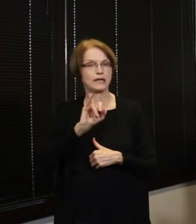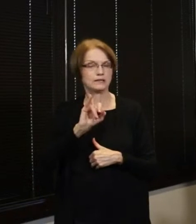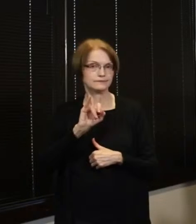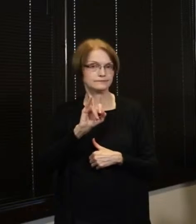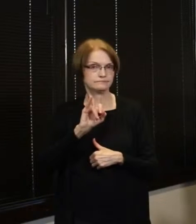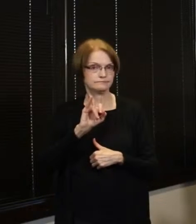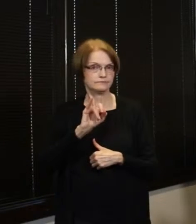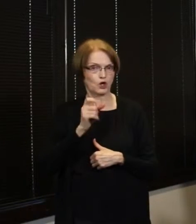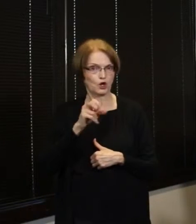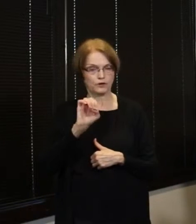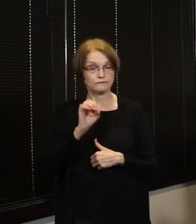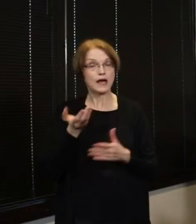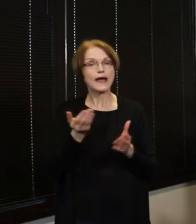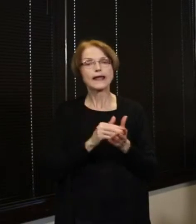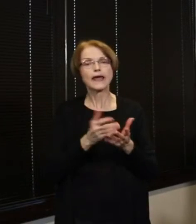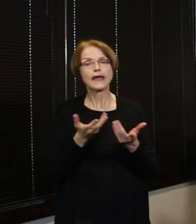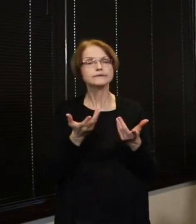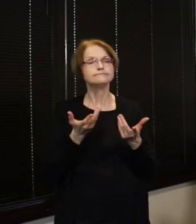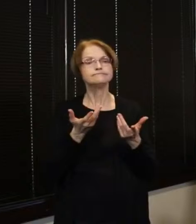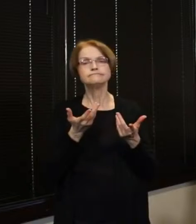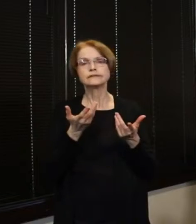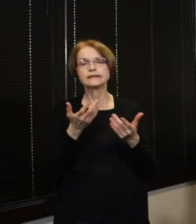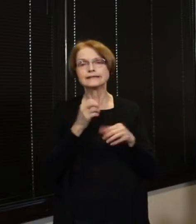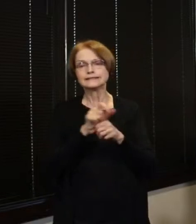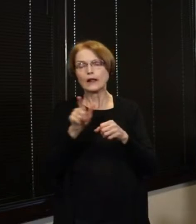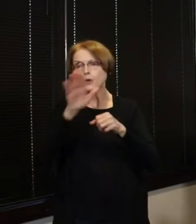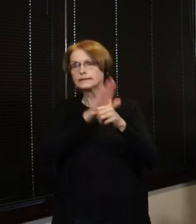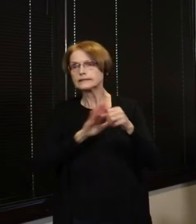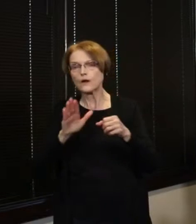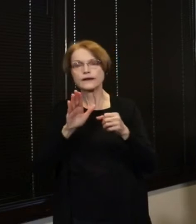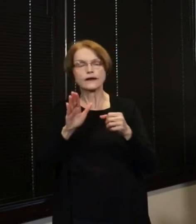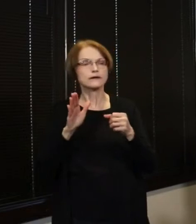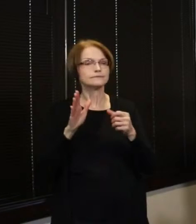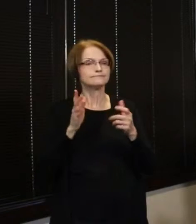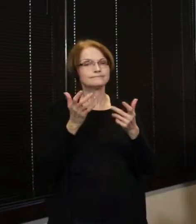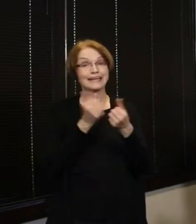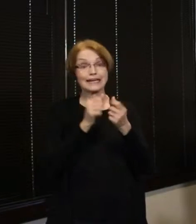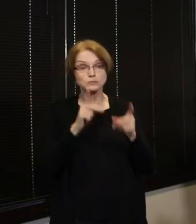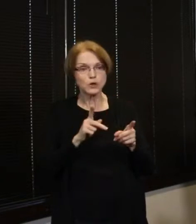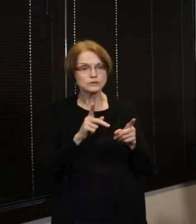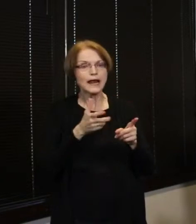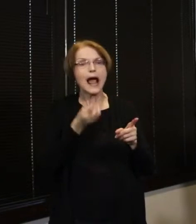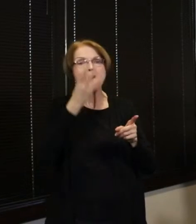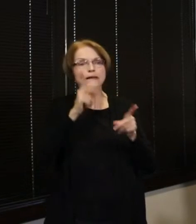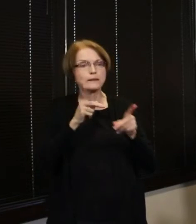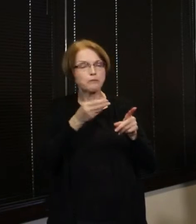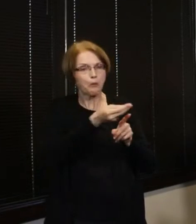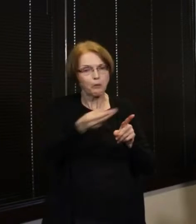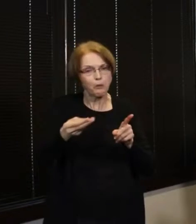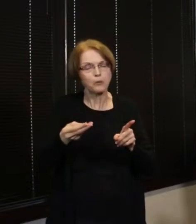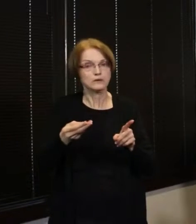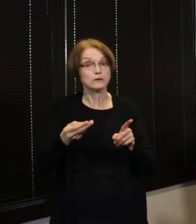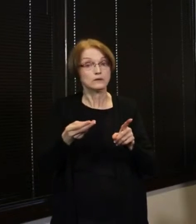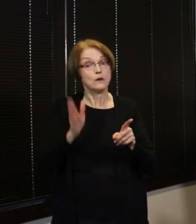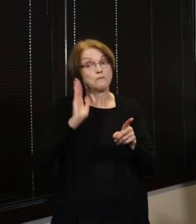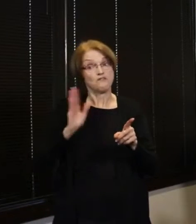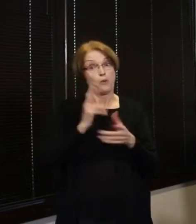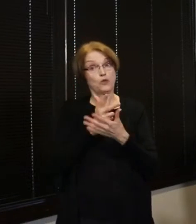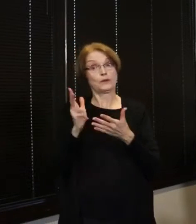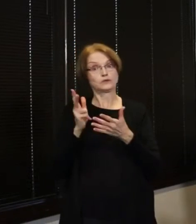it shows the cases throughout the St. Louis metropolitan area. The cases have come down from that high of about 3 weeks